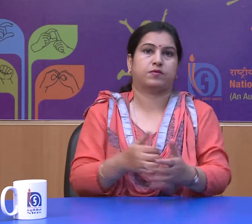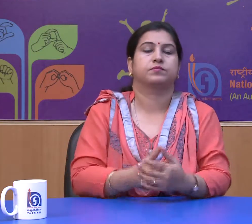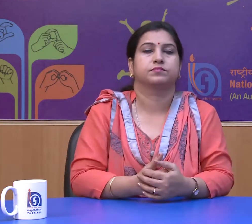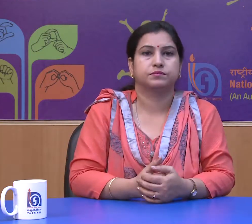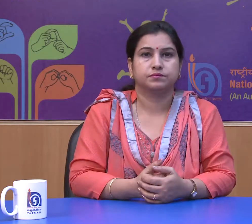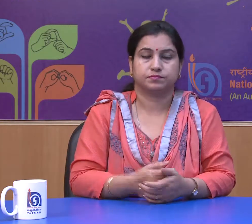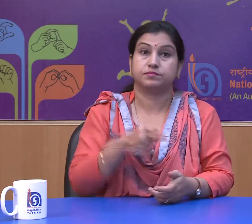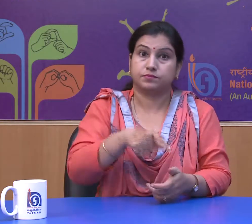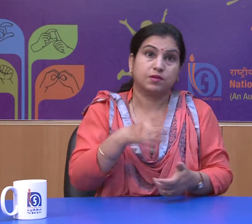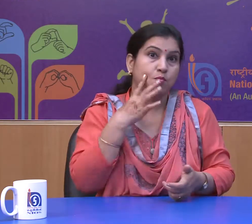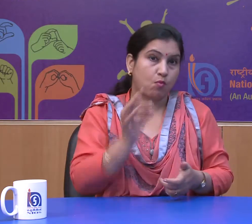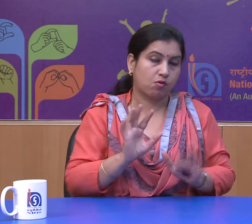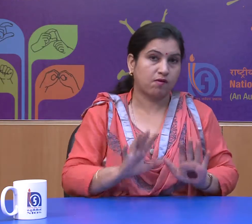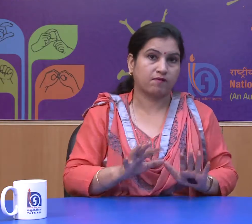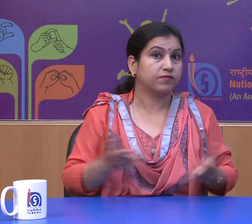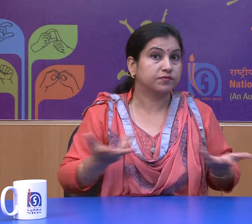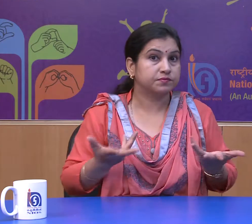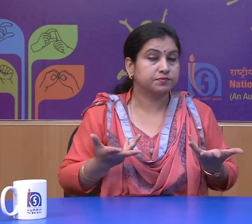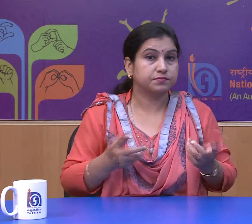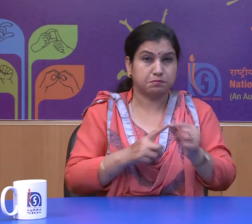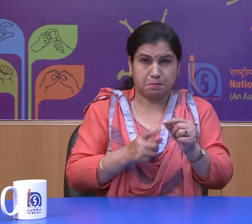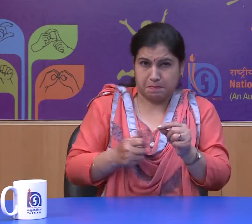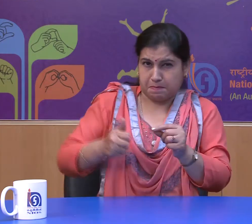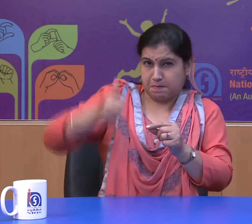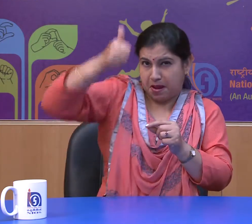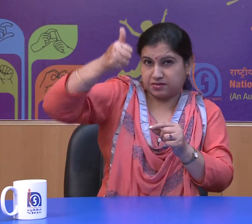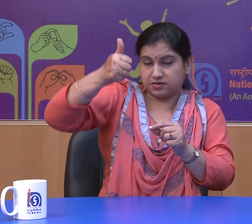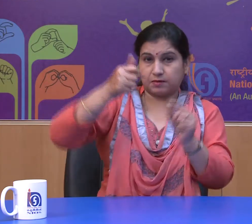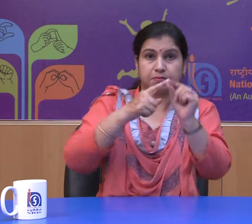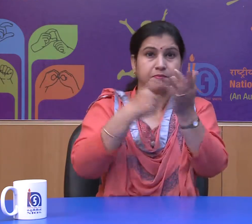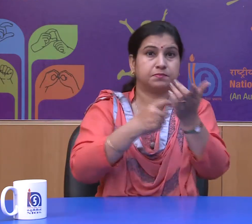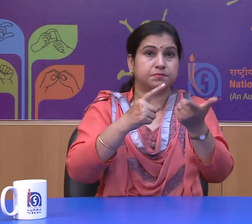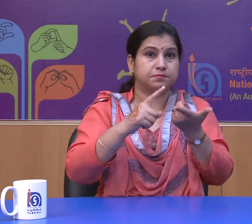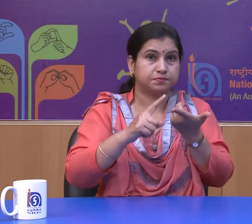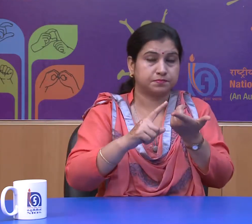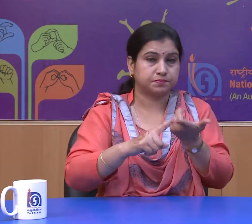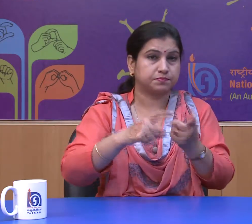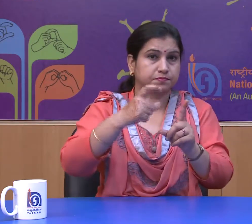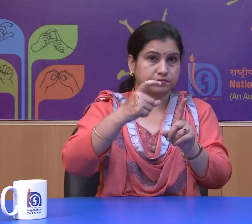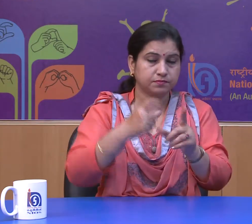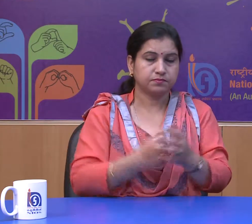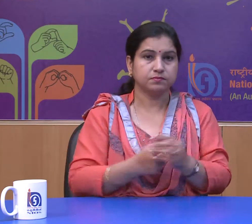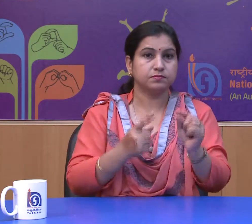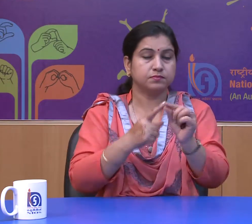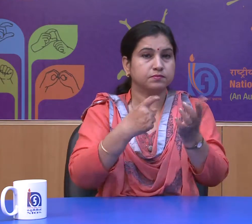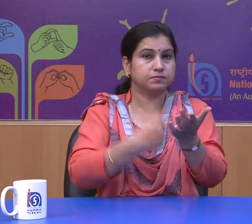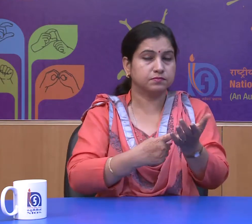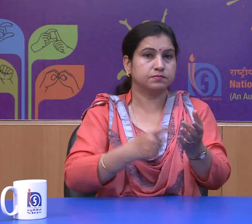It is important to note that the President has to ask for the advice of the Council of Ministers on